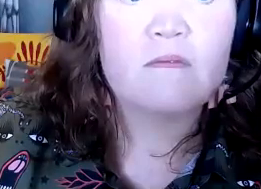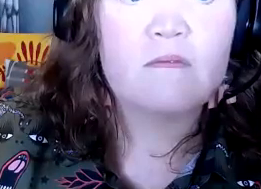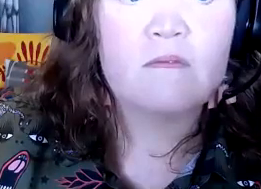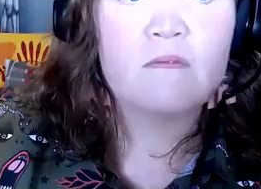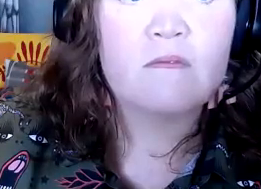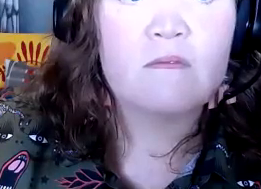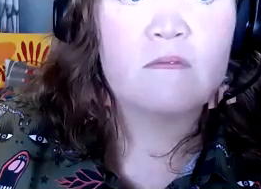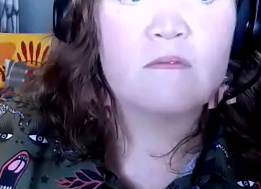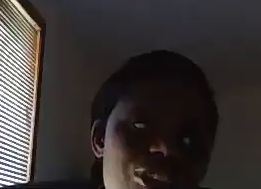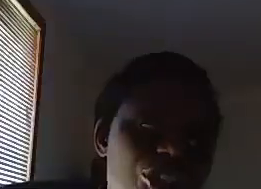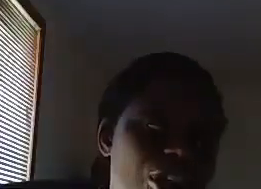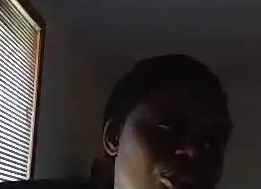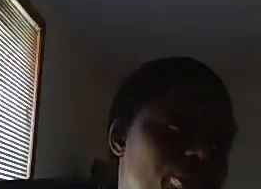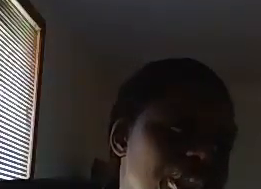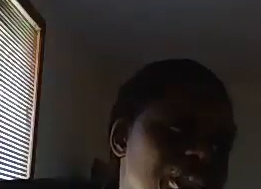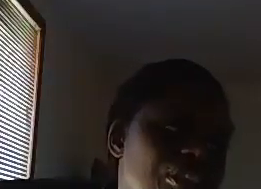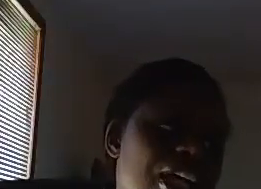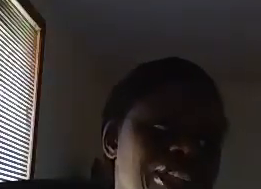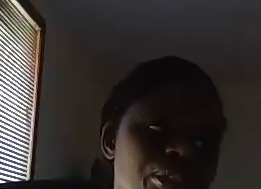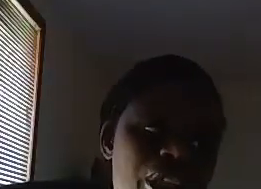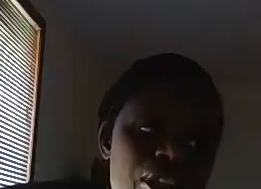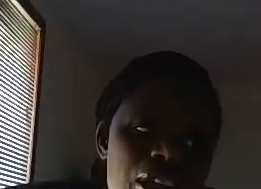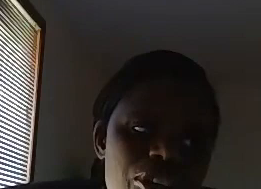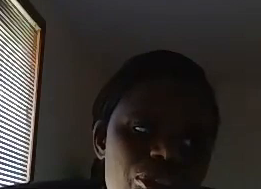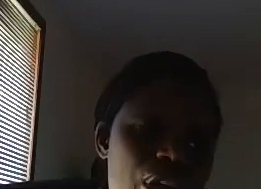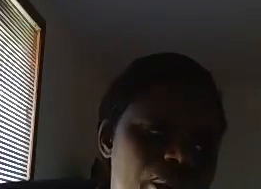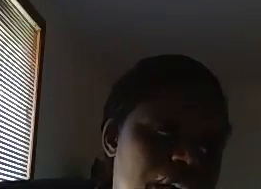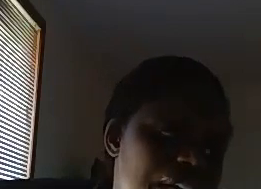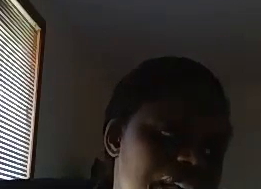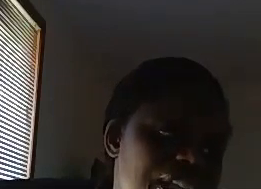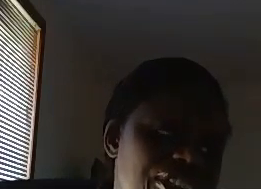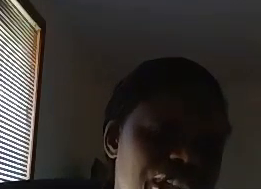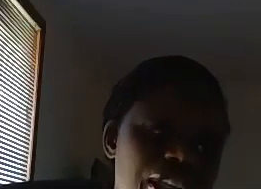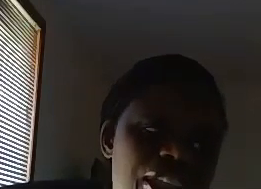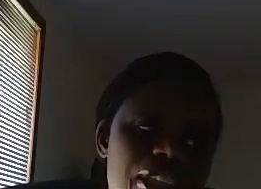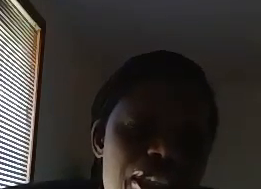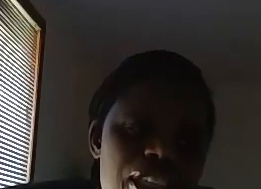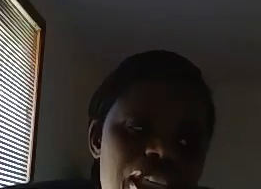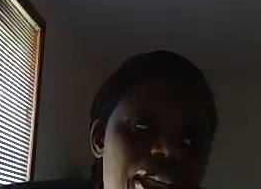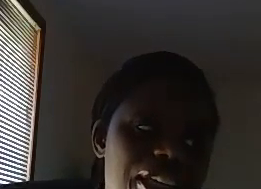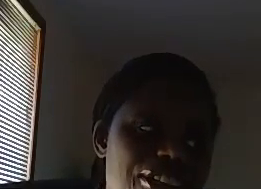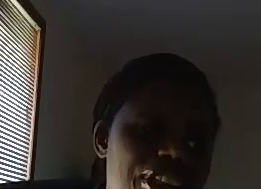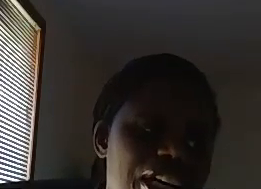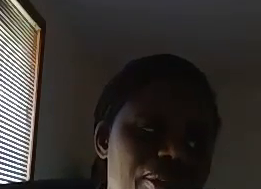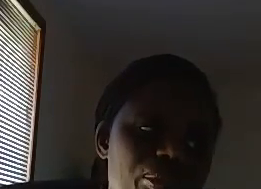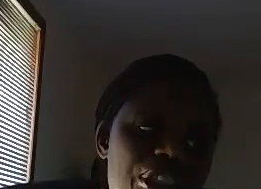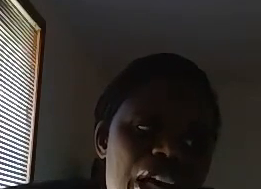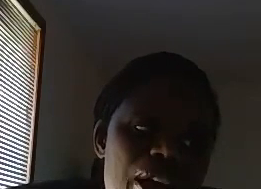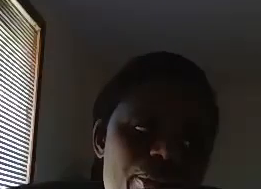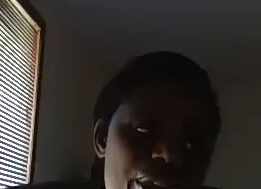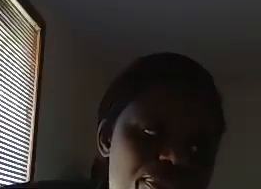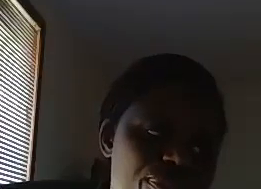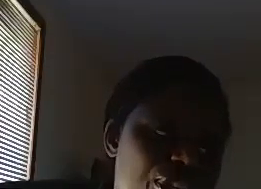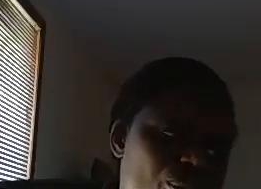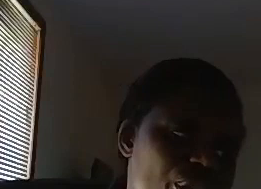and it shattered me and caused me a lot of trauma and anxiety, and